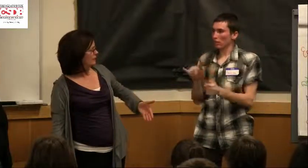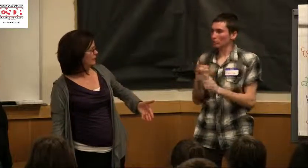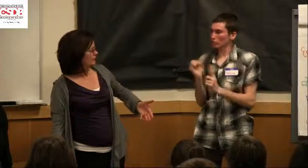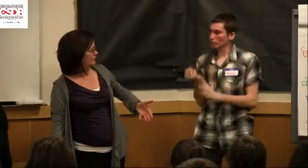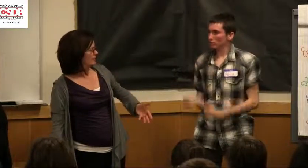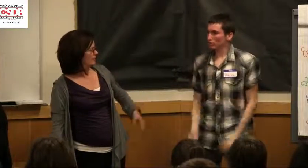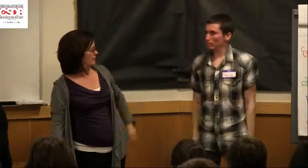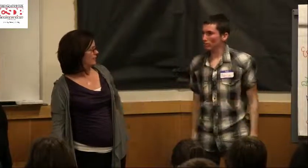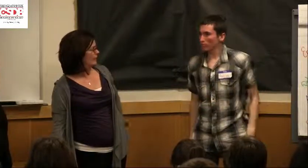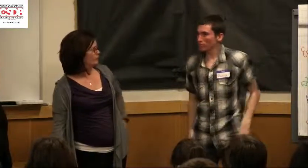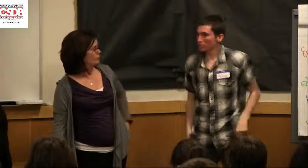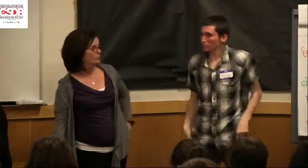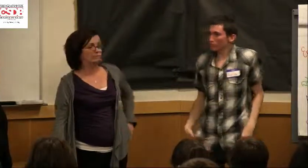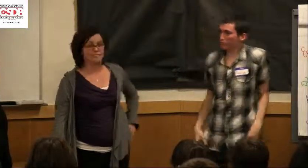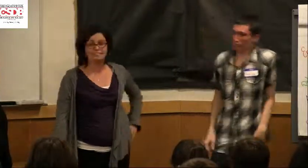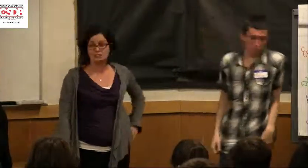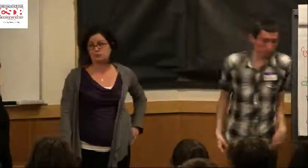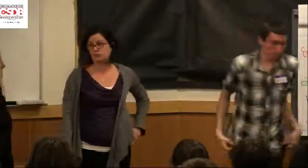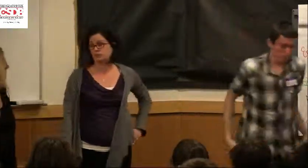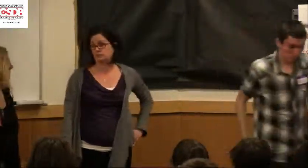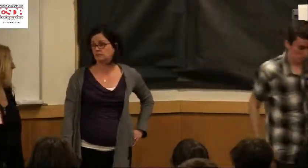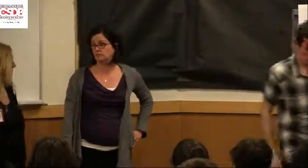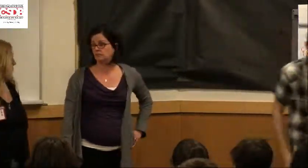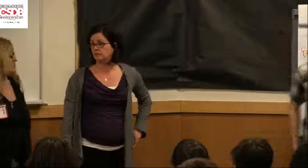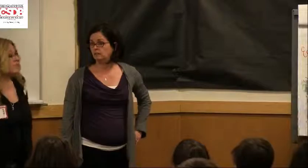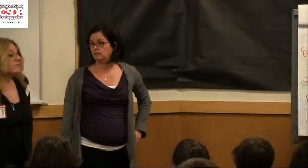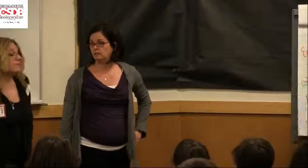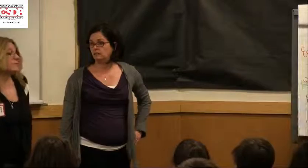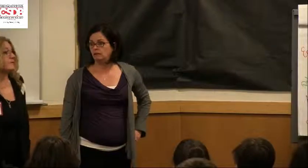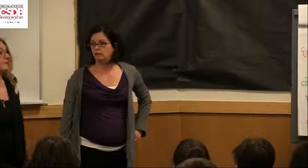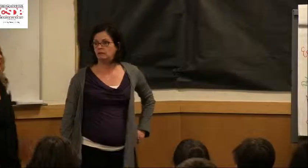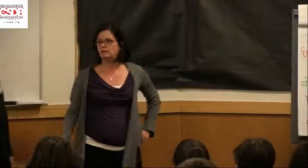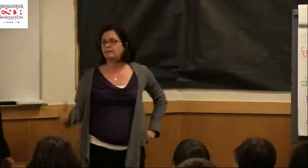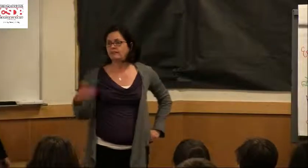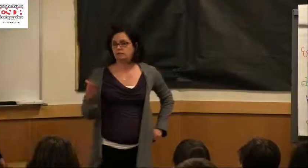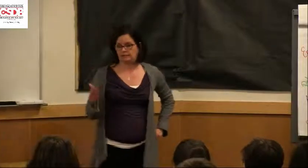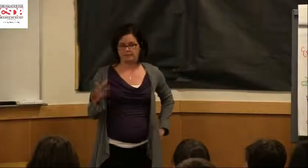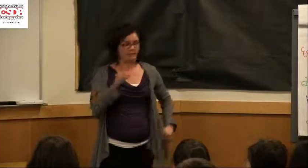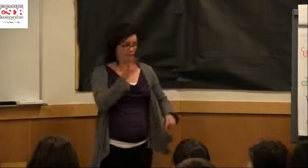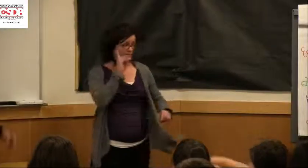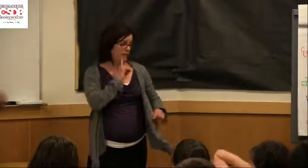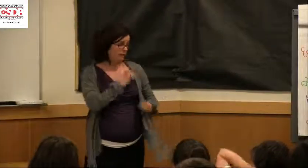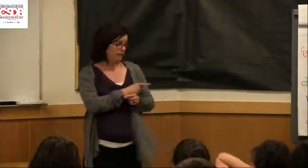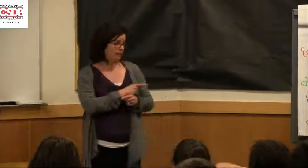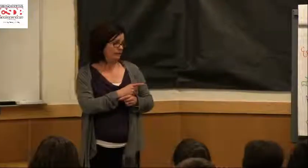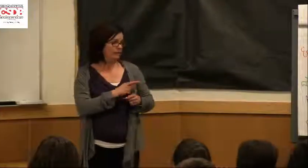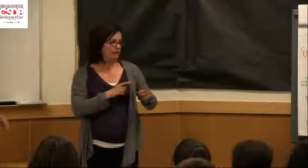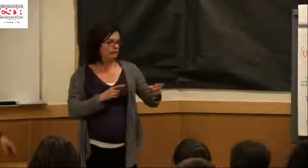that client never says anything. How do you address that situation? If they're deaf, They don't,